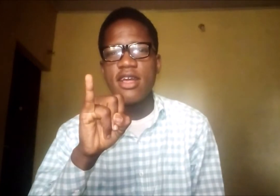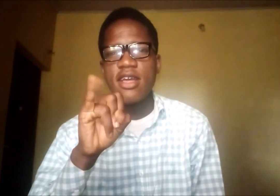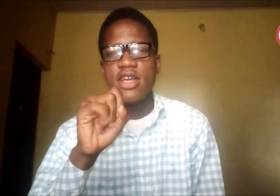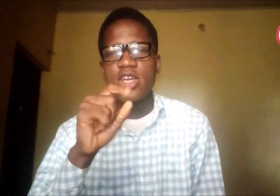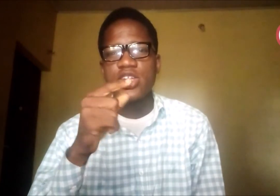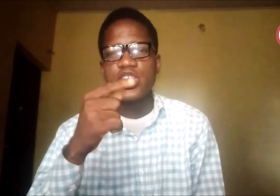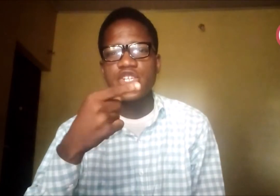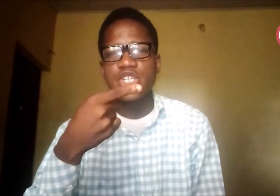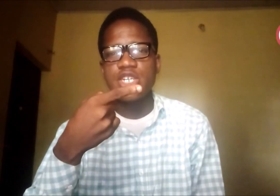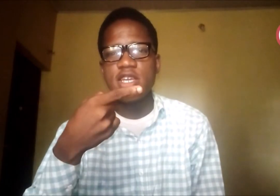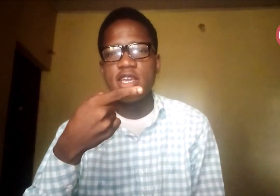G